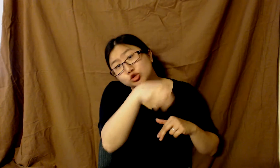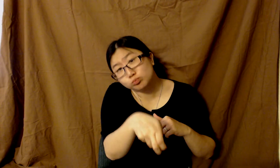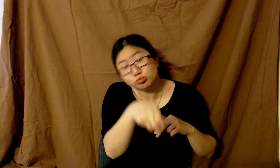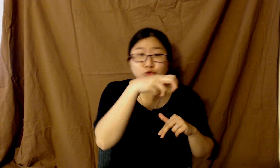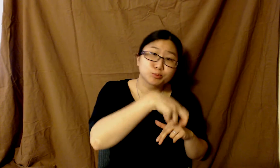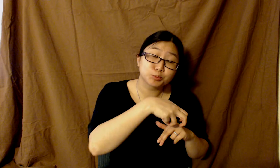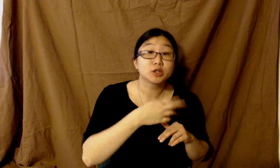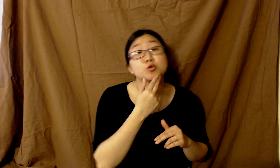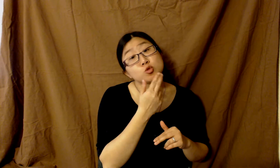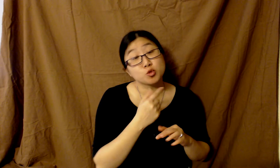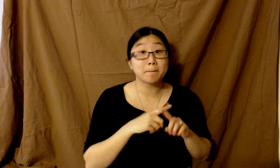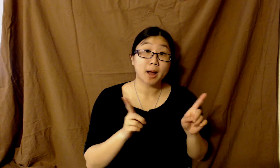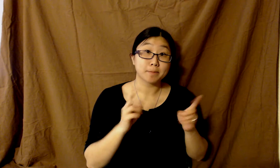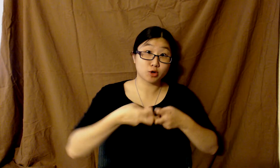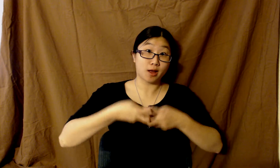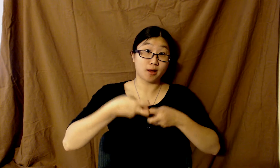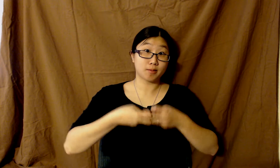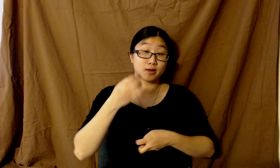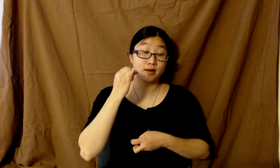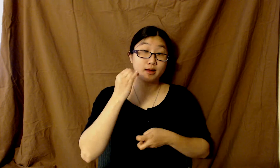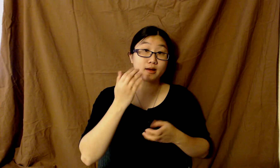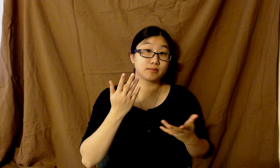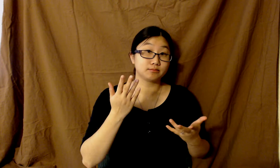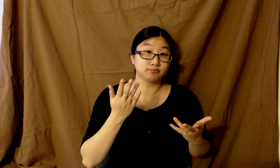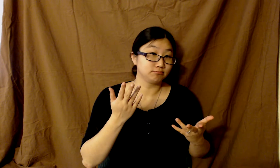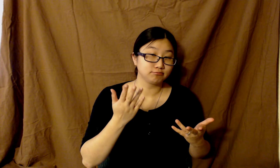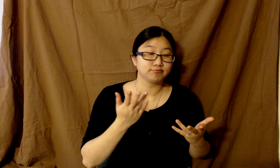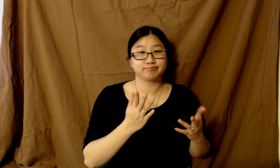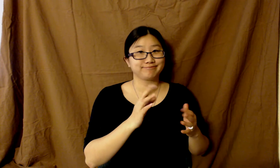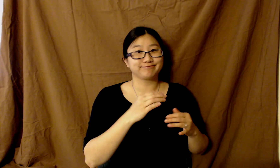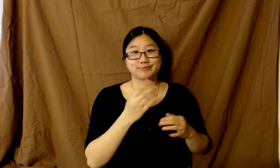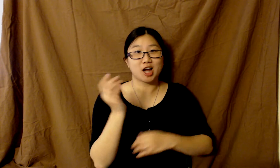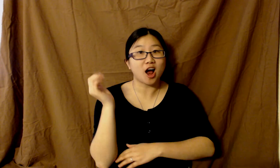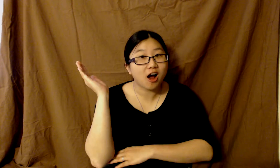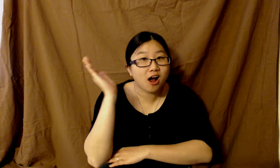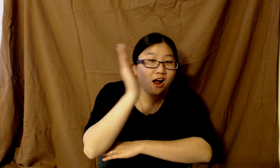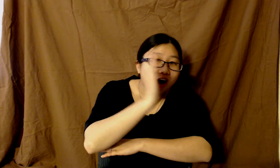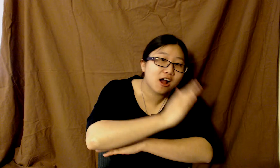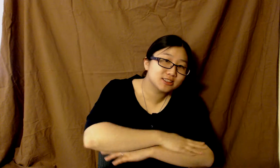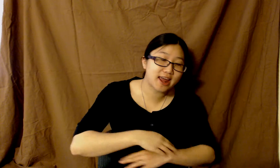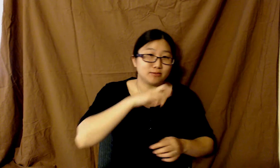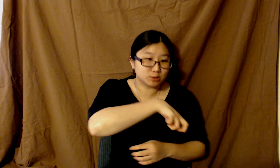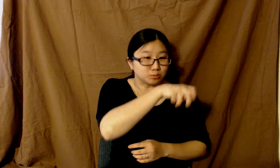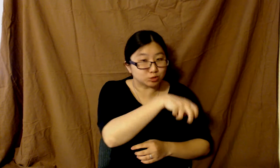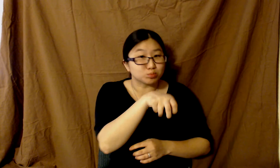eat. They'll develop fixations, like chasing their tails compulsively. Here's an example of